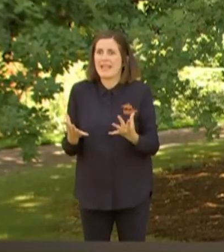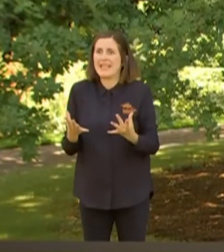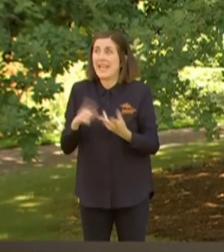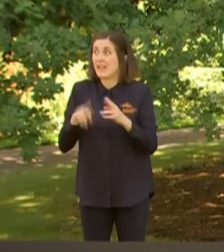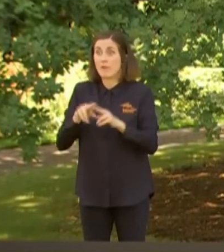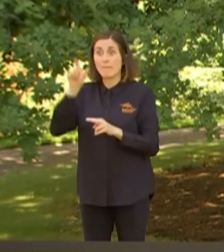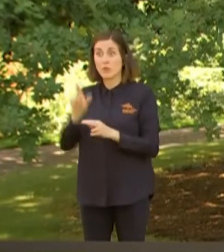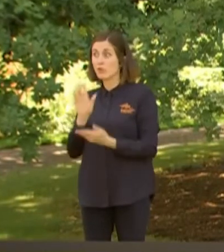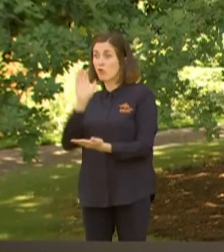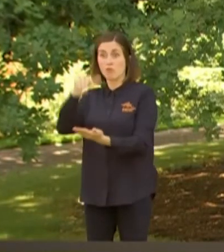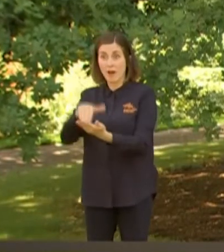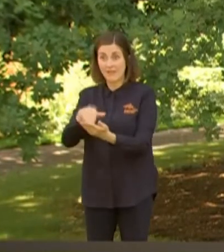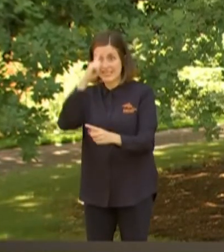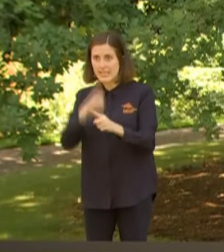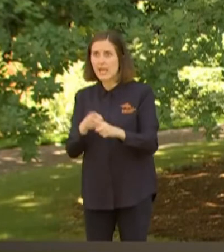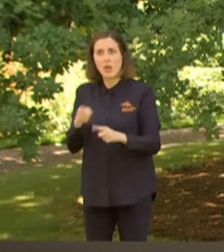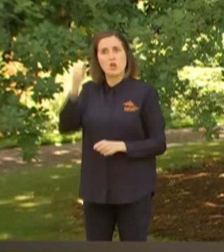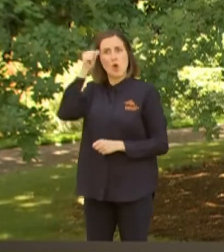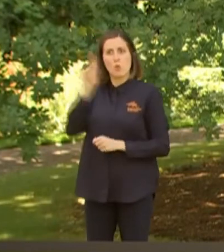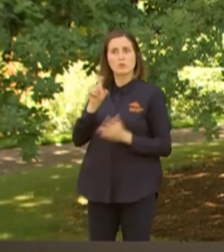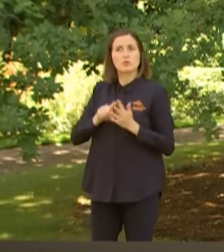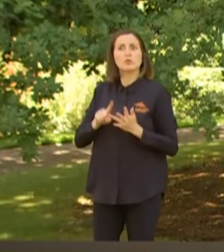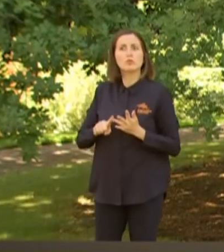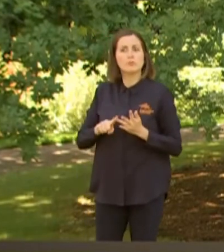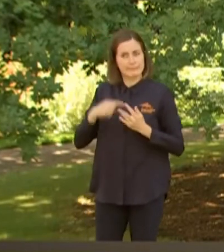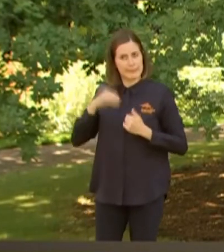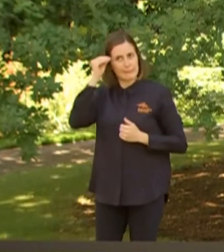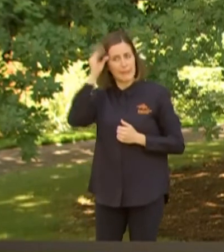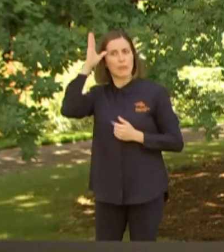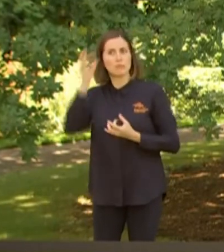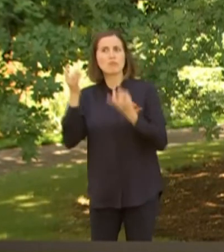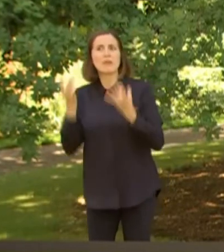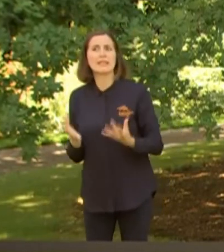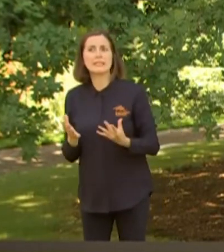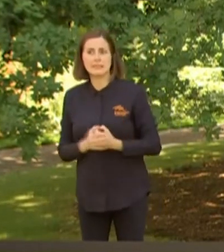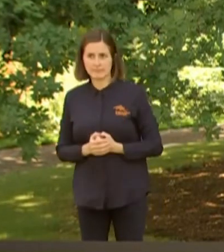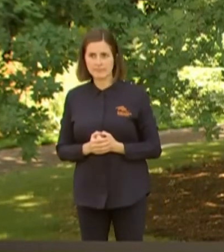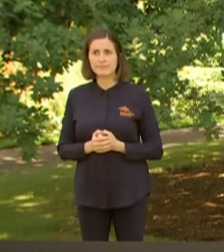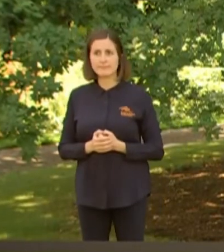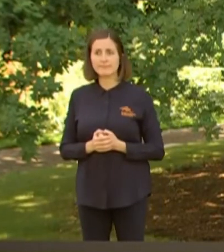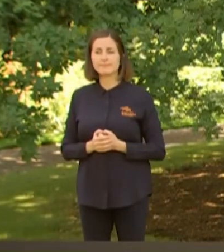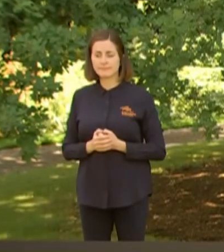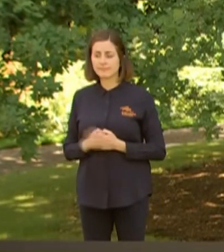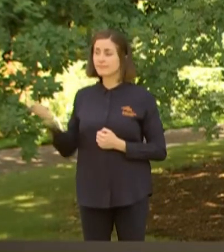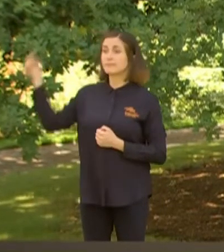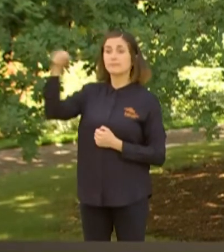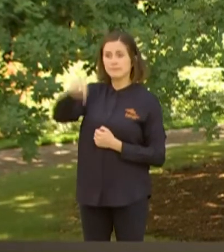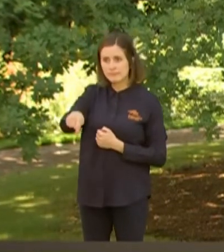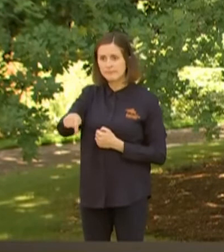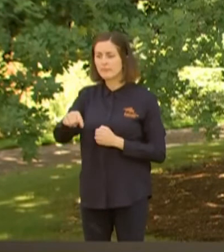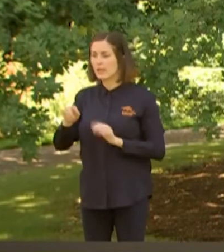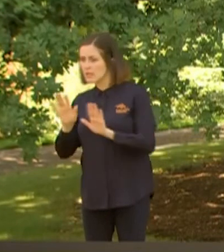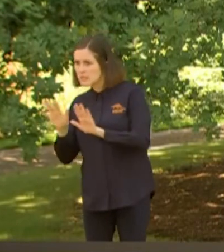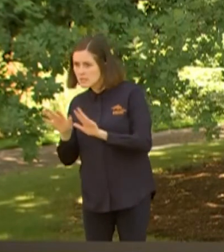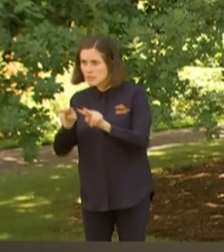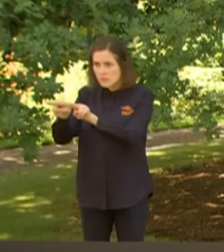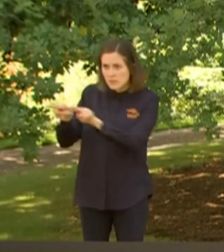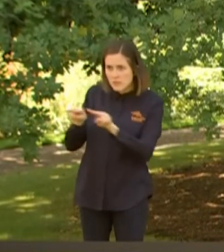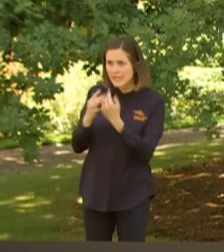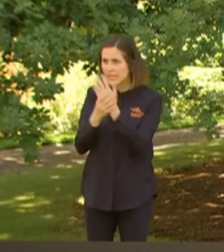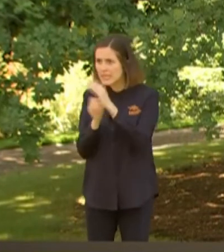residents from the moment they come off the bus. But the infection control training has been face-to-face, which is then supplemented once they arrive at the